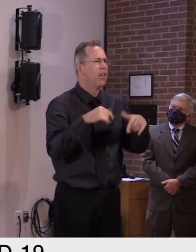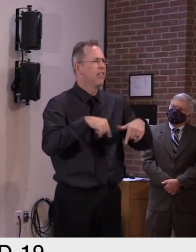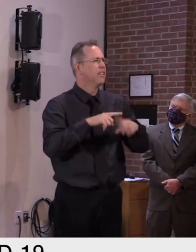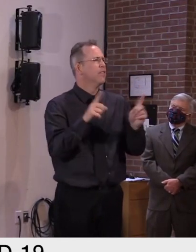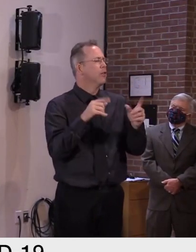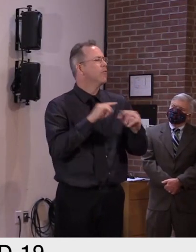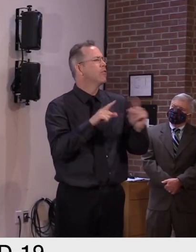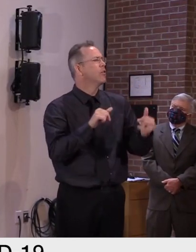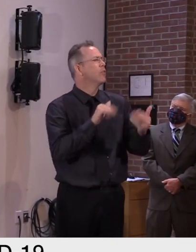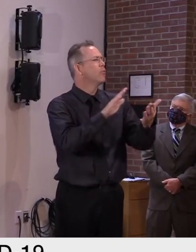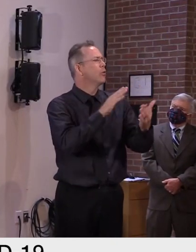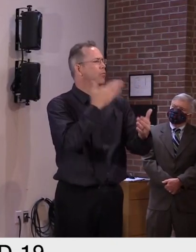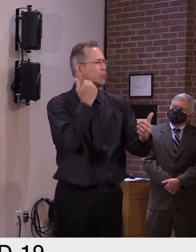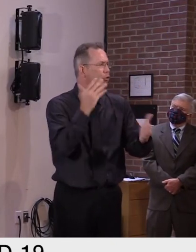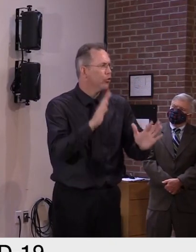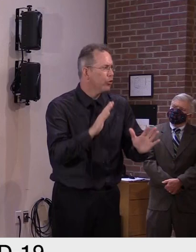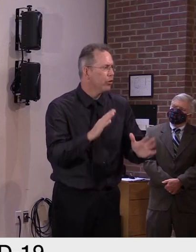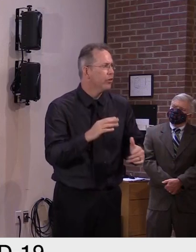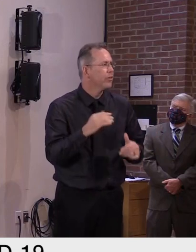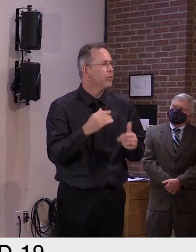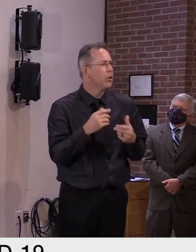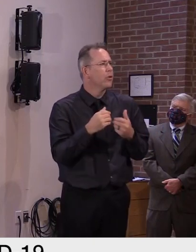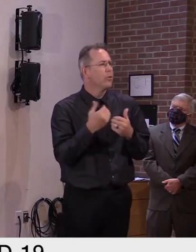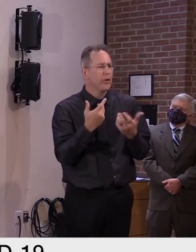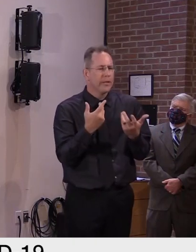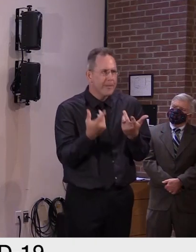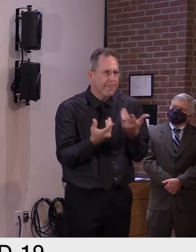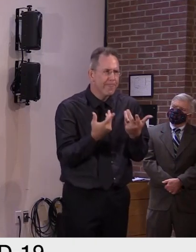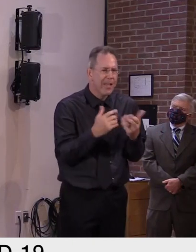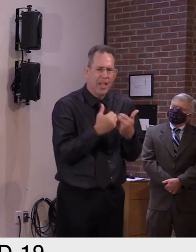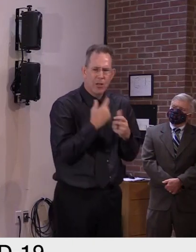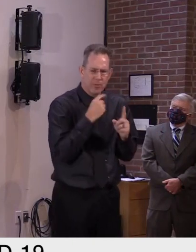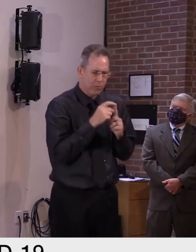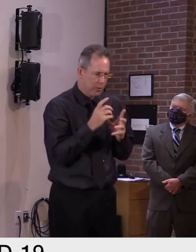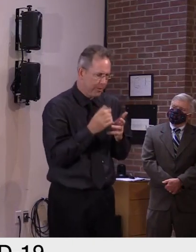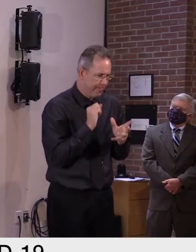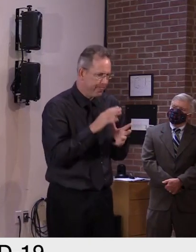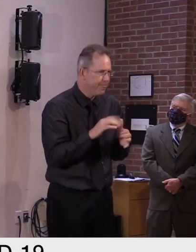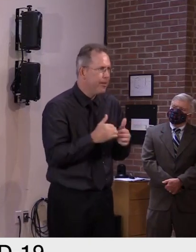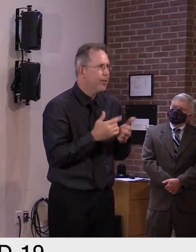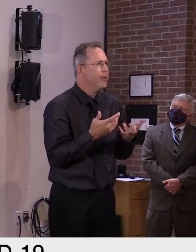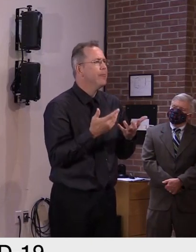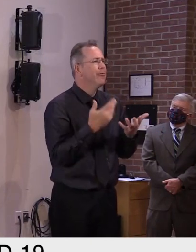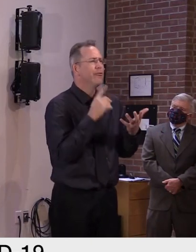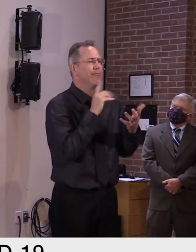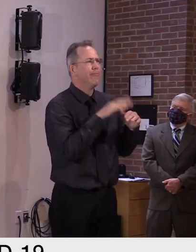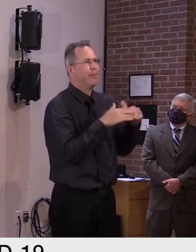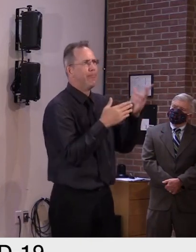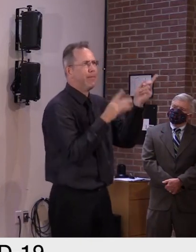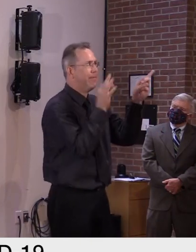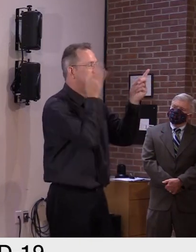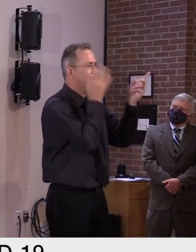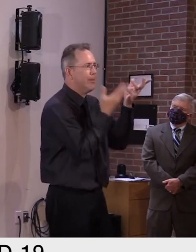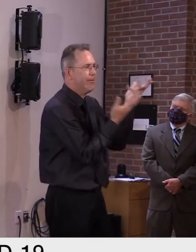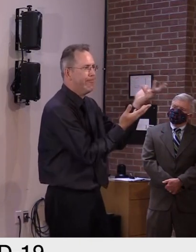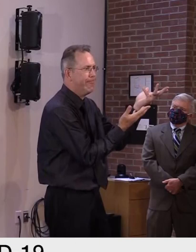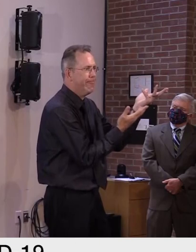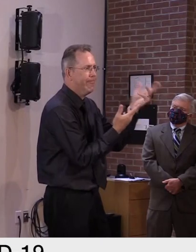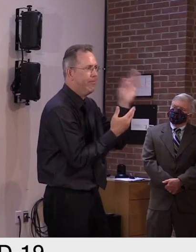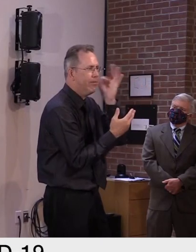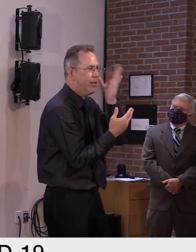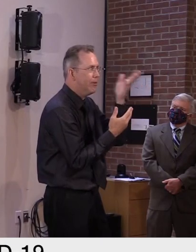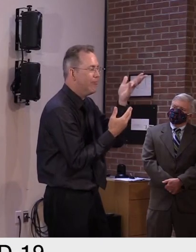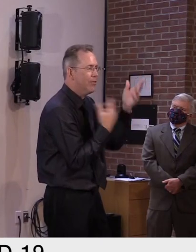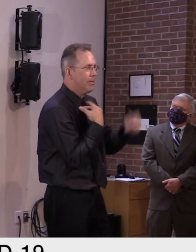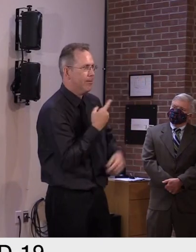I'll use the words, at the mercy of the federal government in some sense, just because of the fact that they have a nationwide